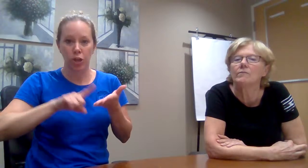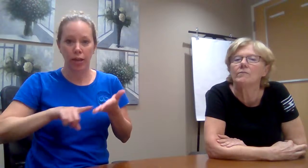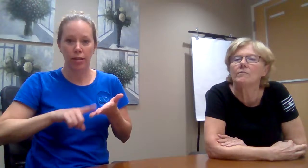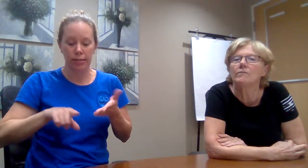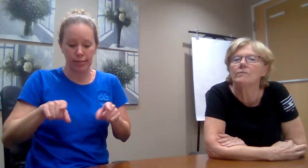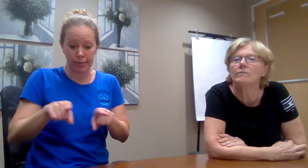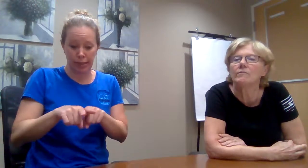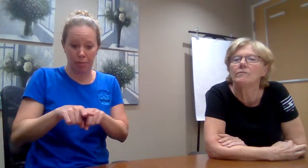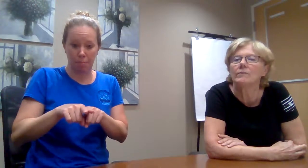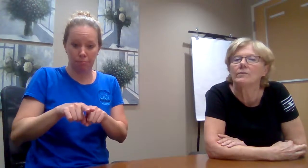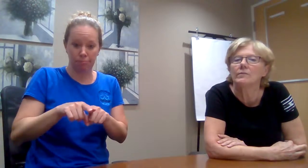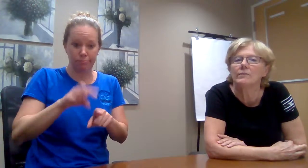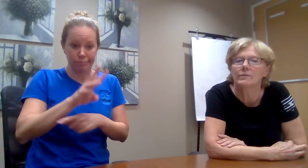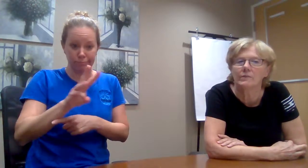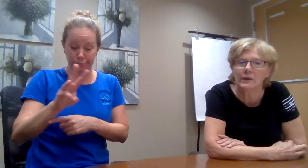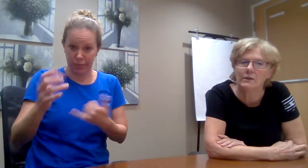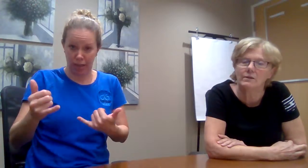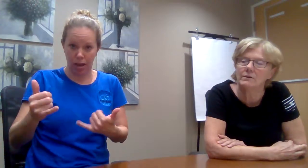now.